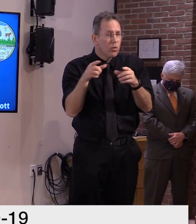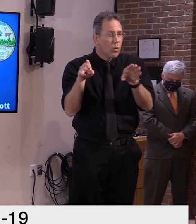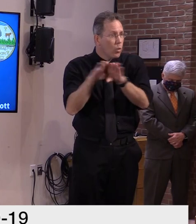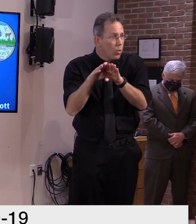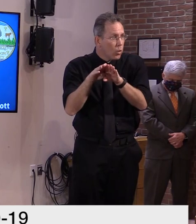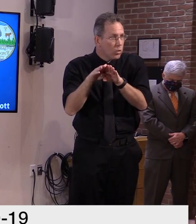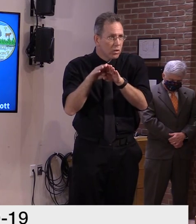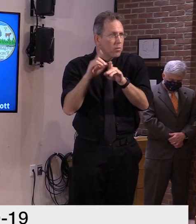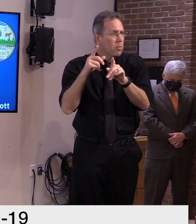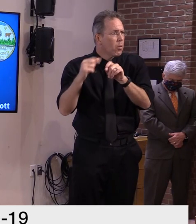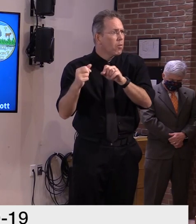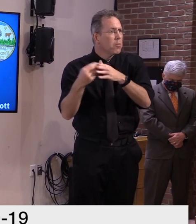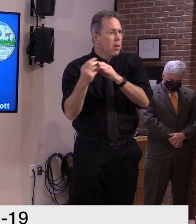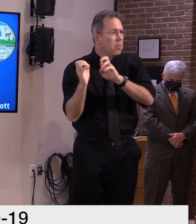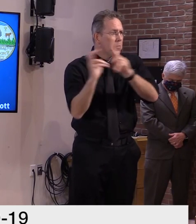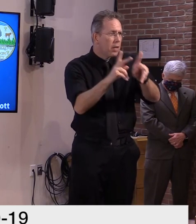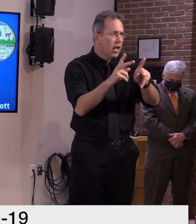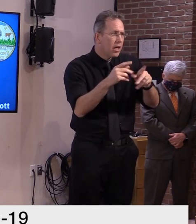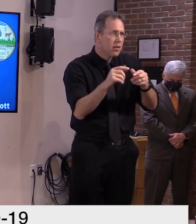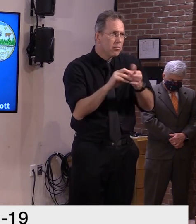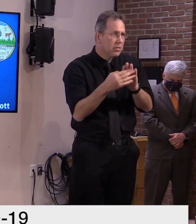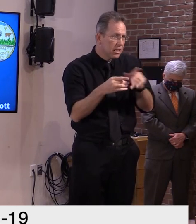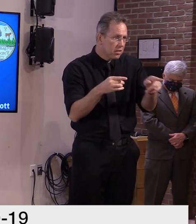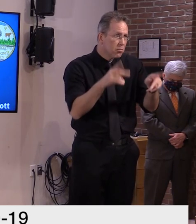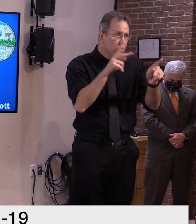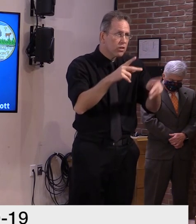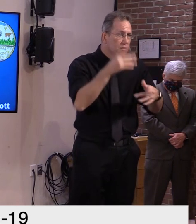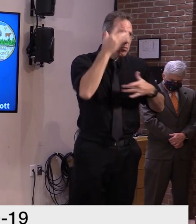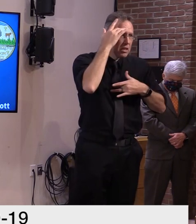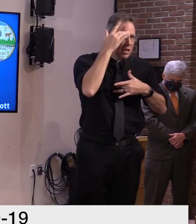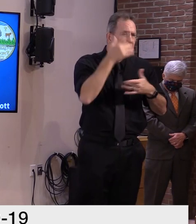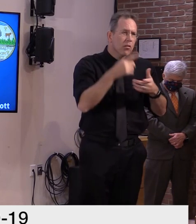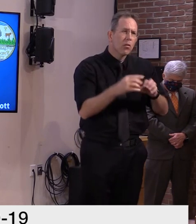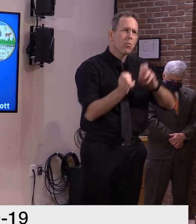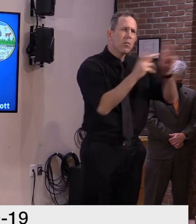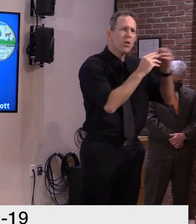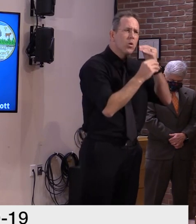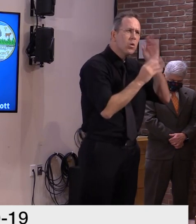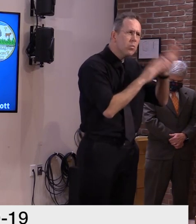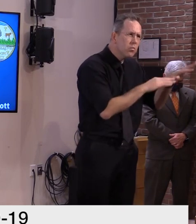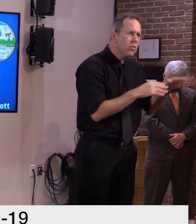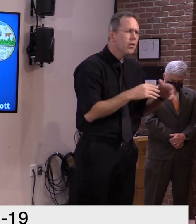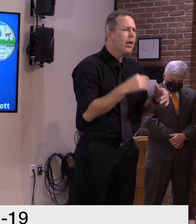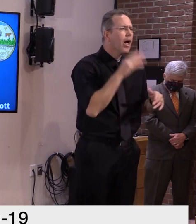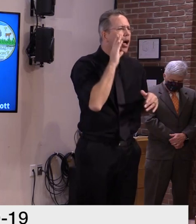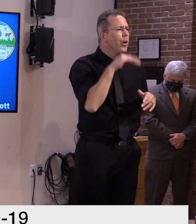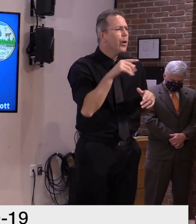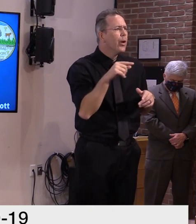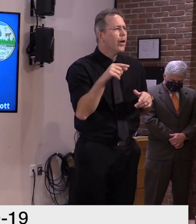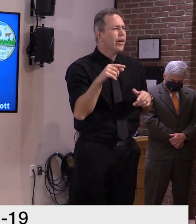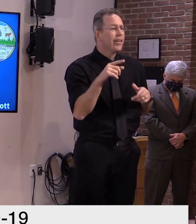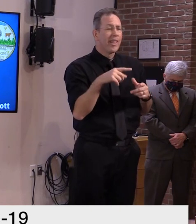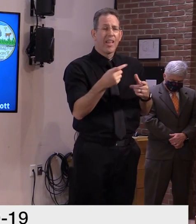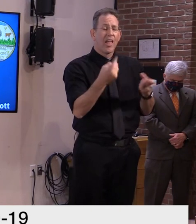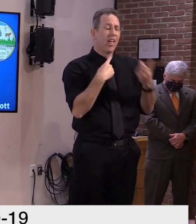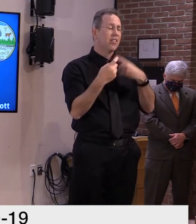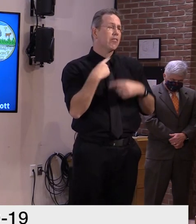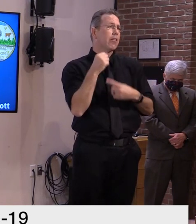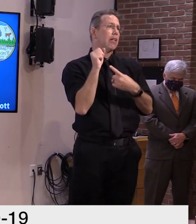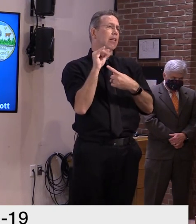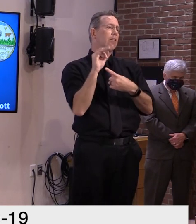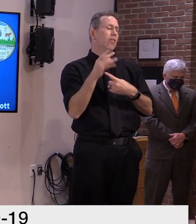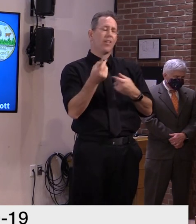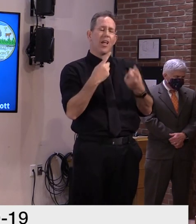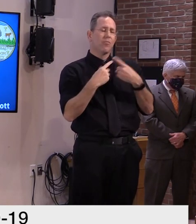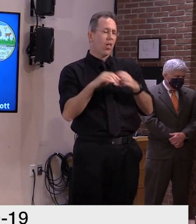But we can't account for every possibility, but I think we've done a pretty good job of trying to protect Vermonters and trying to protect the people that work in the ski areas and trying to provide